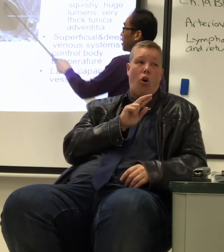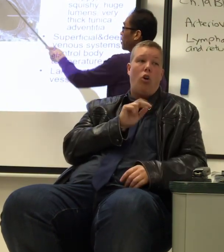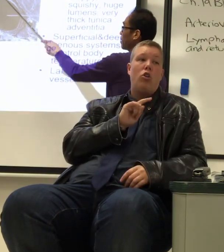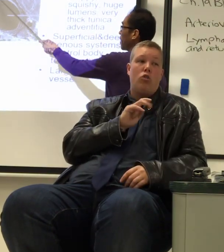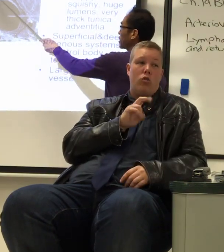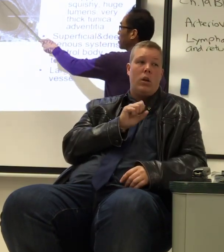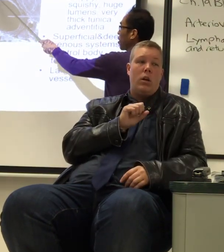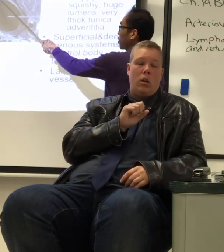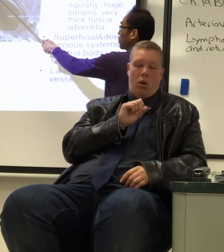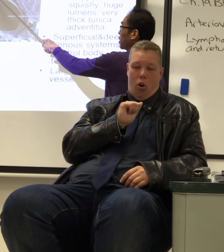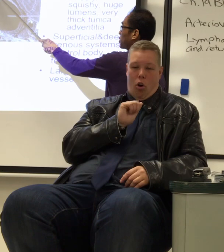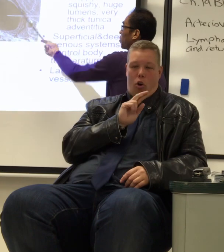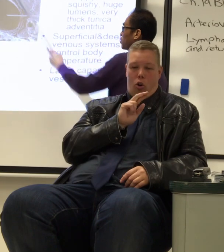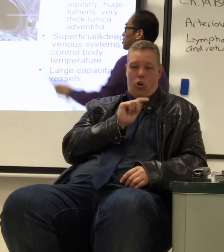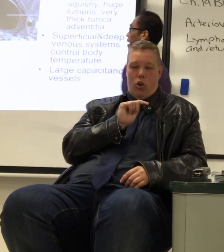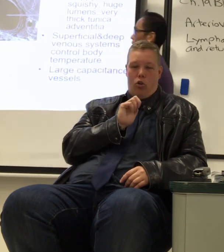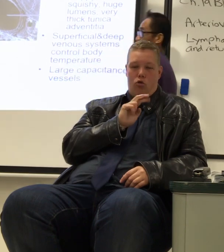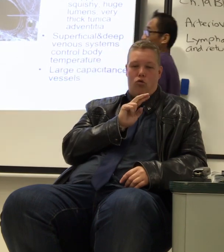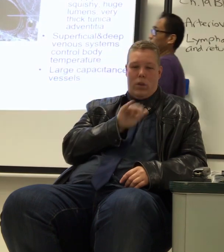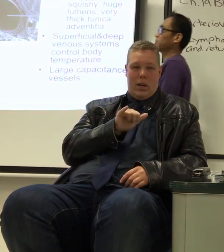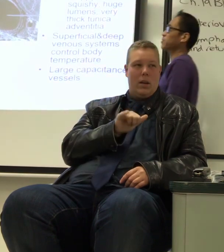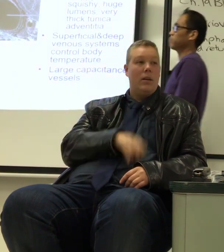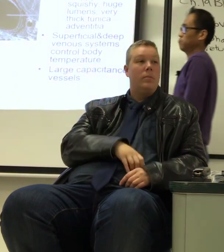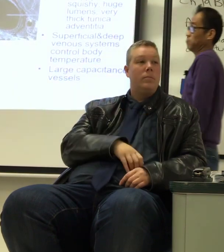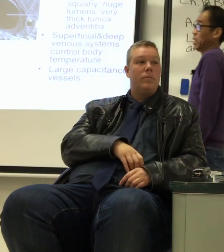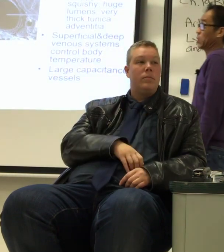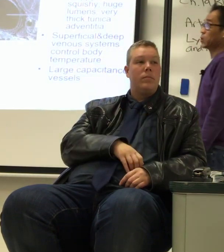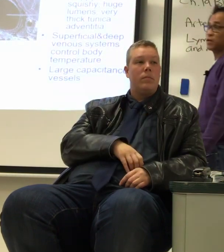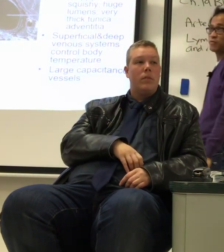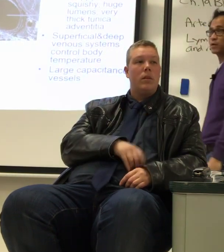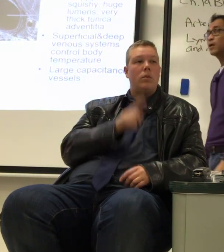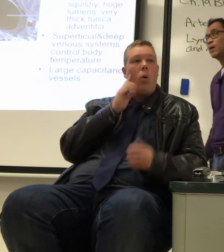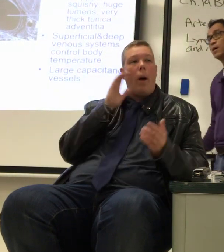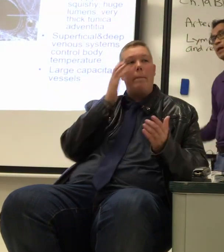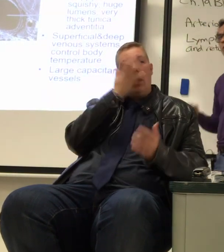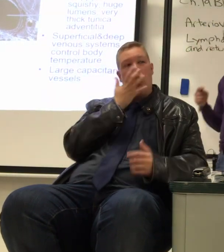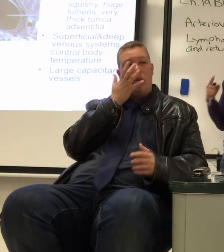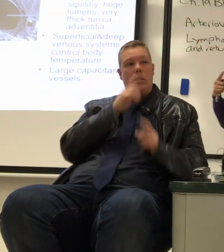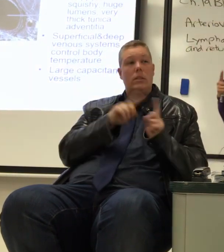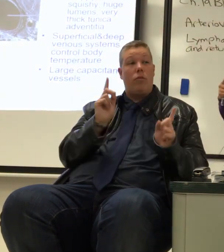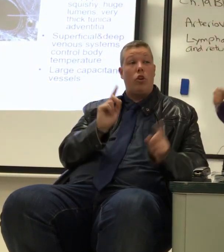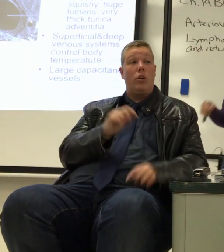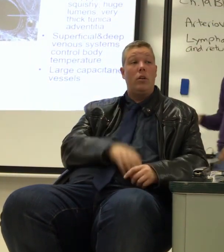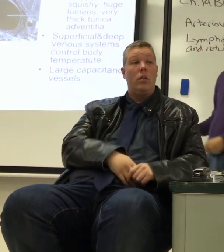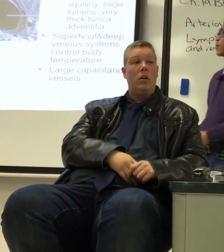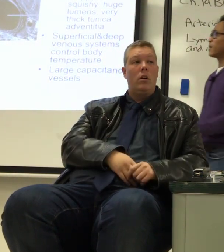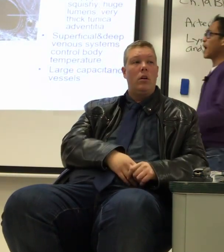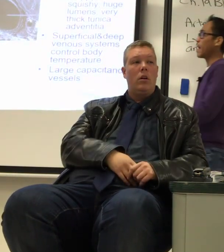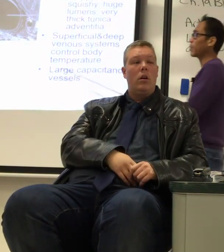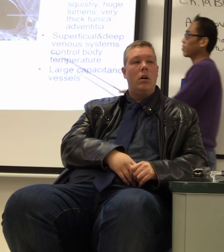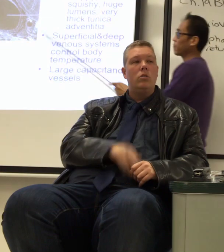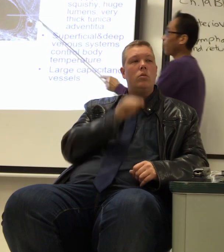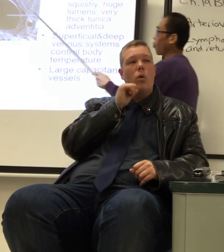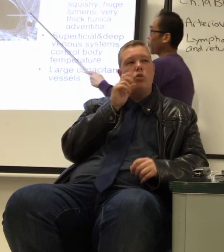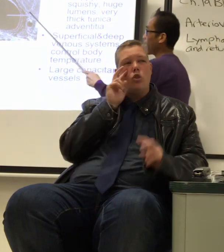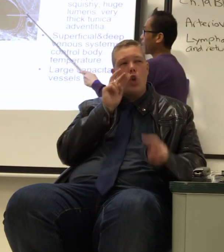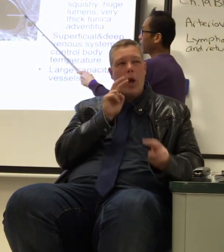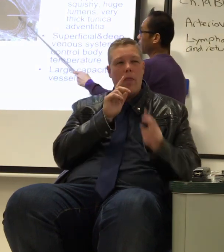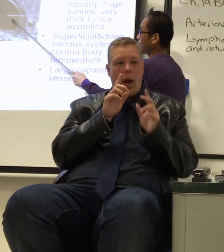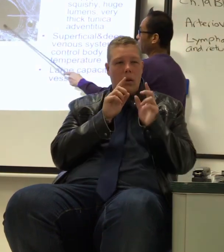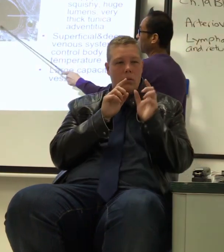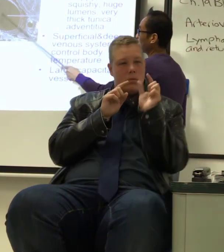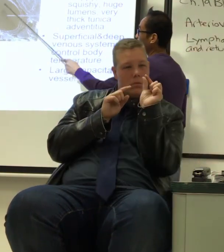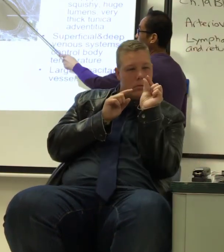That's the vein, that's the artery. So just by appearance, they look different. Now, don't just look at the entire diameter of the whole